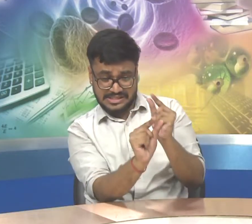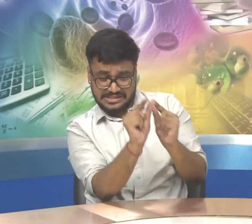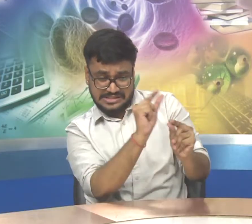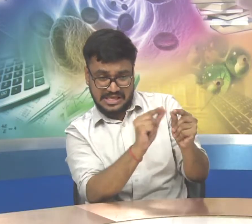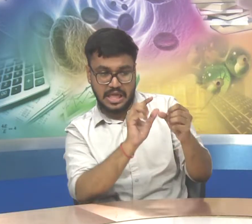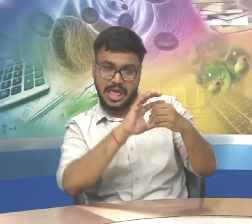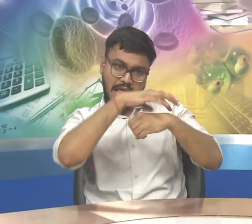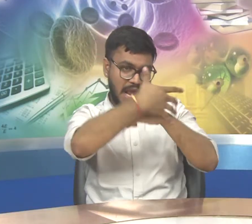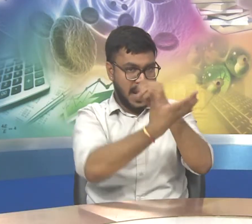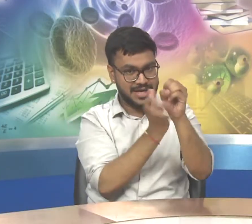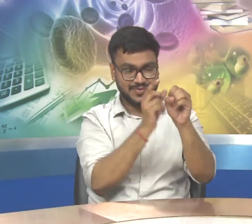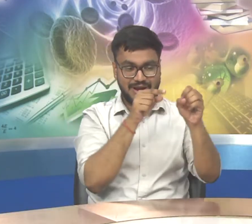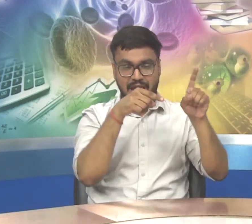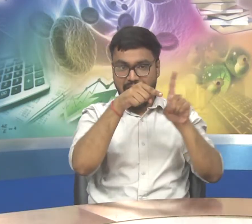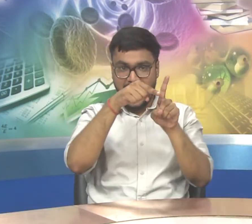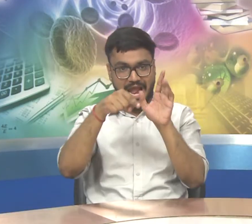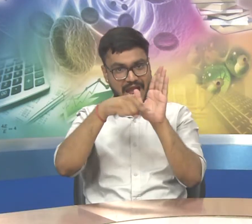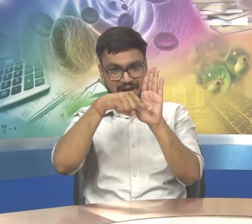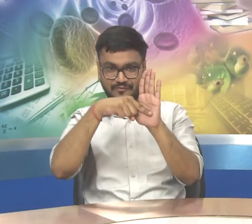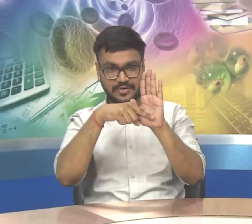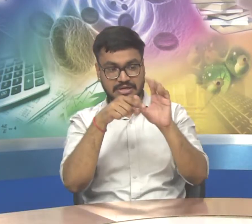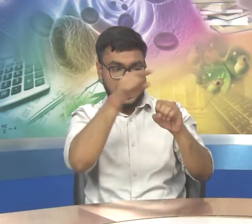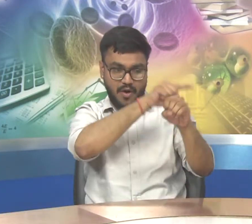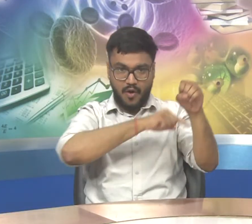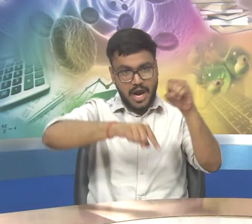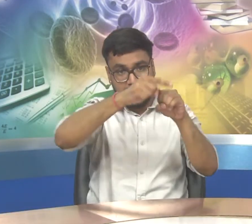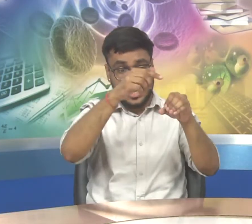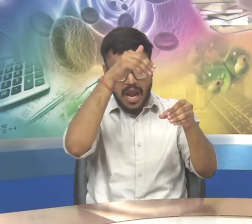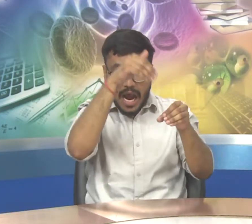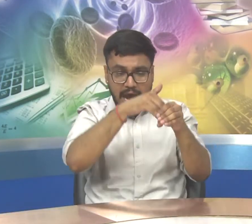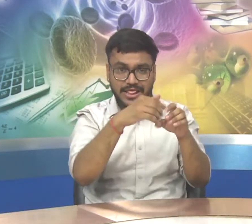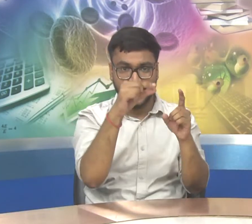There are also particles in the nucleus with no charge,